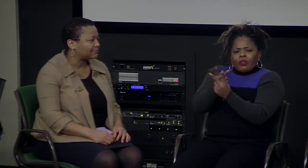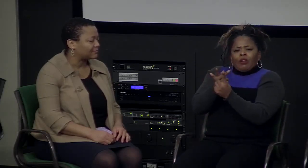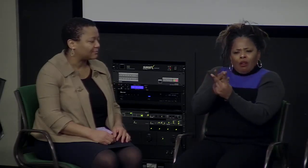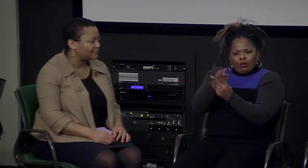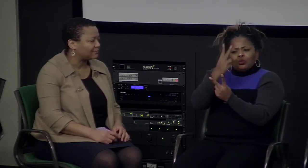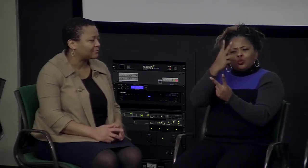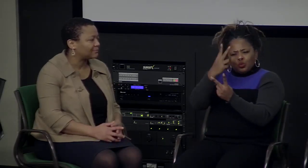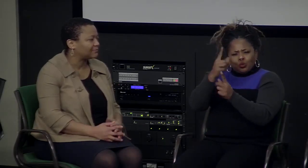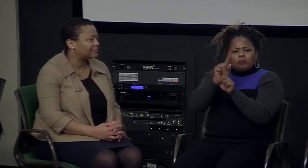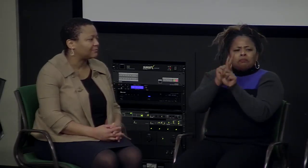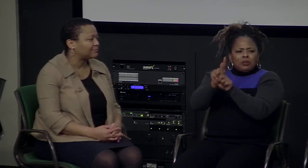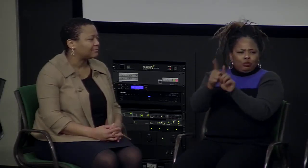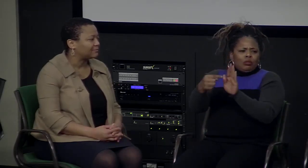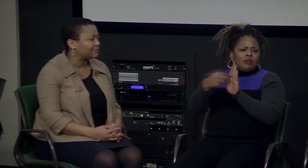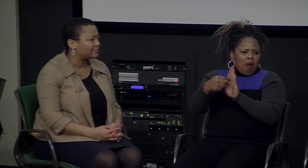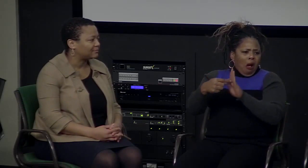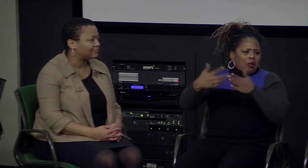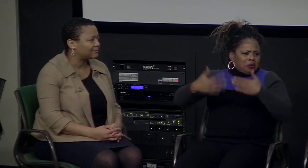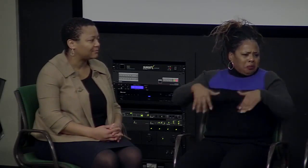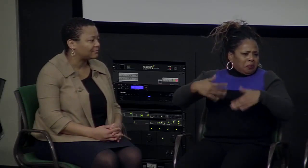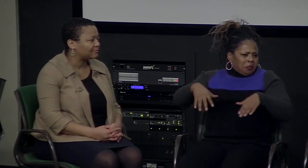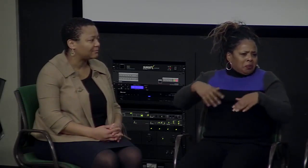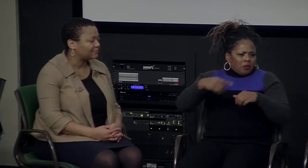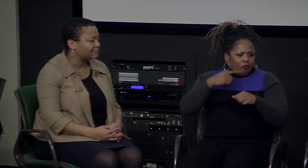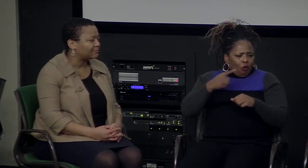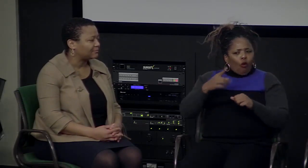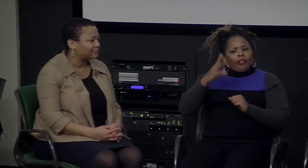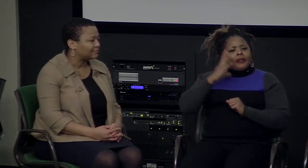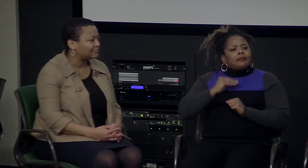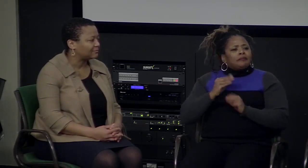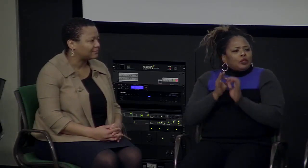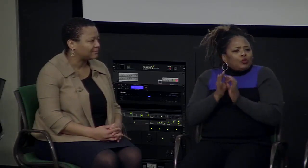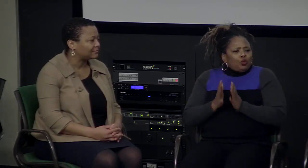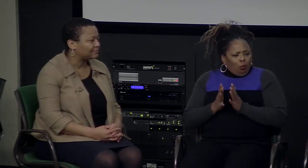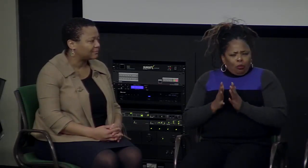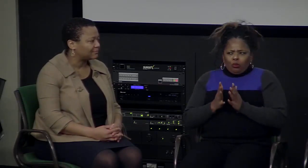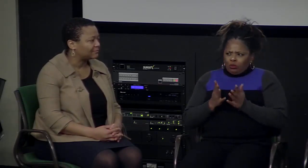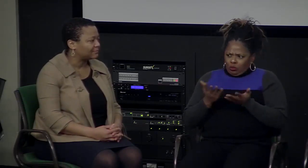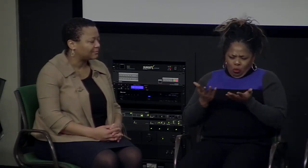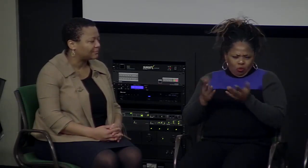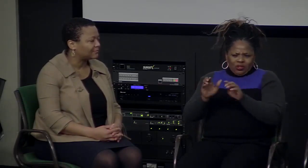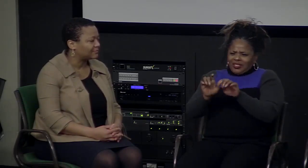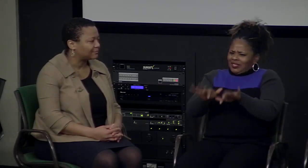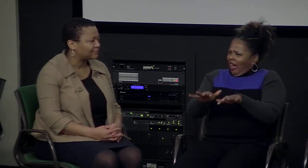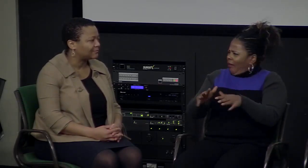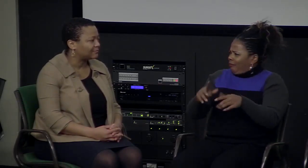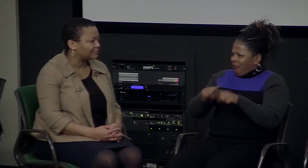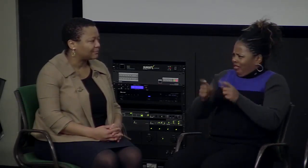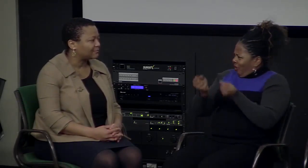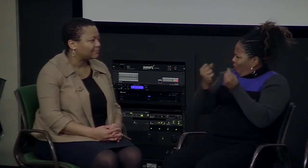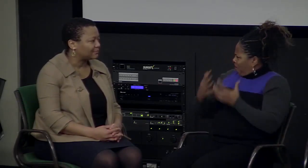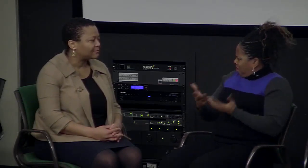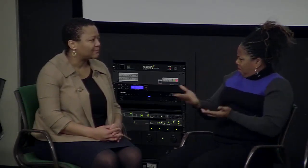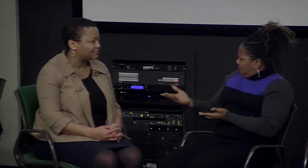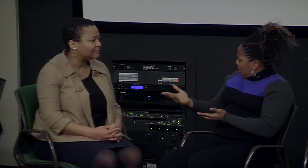those two workshops provide mentoring models that are excellent especially even for seasoned and experienced